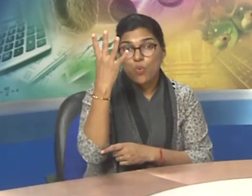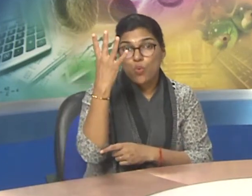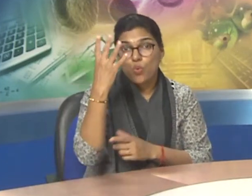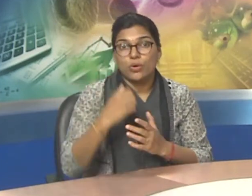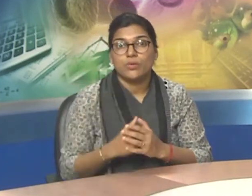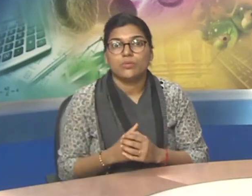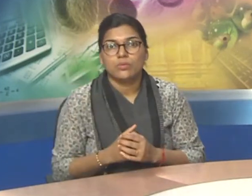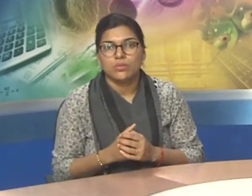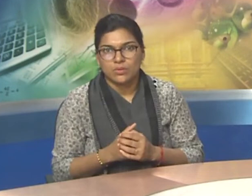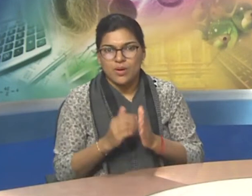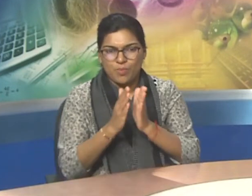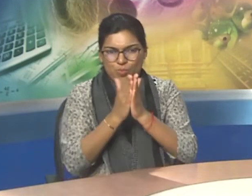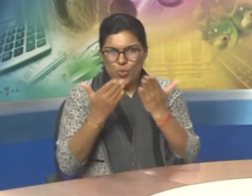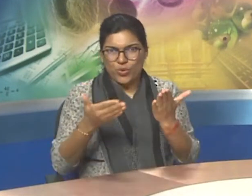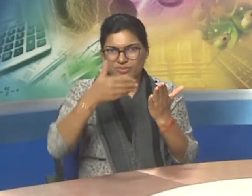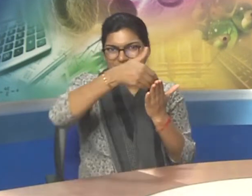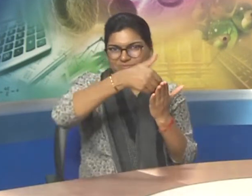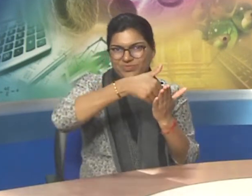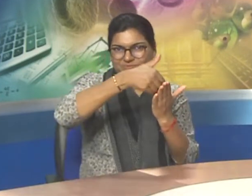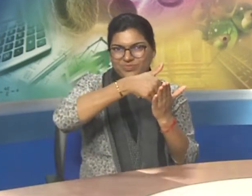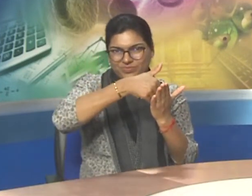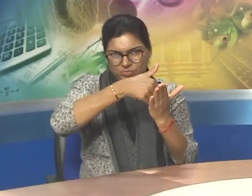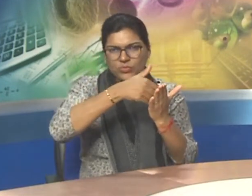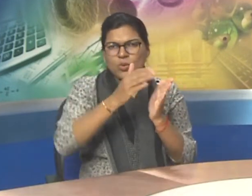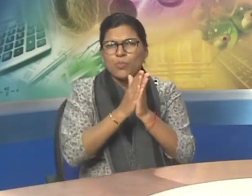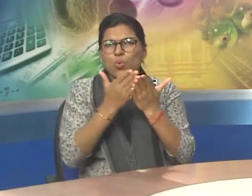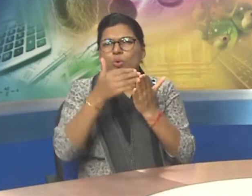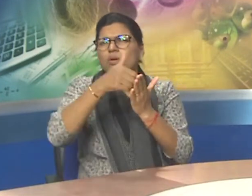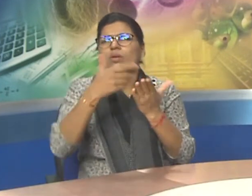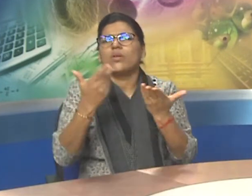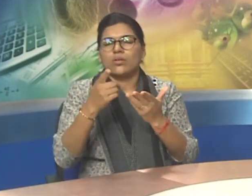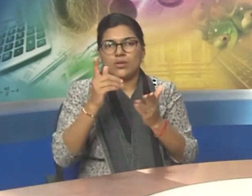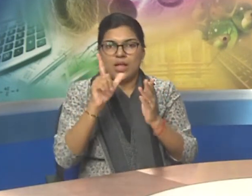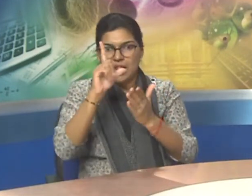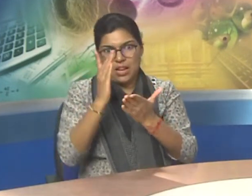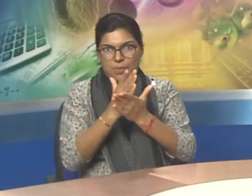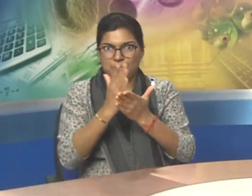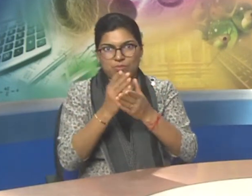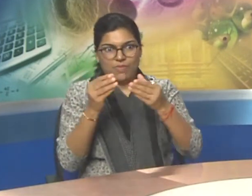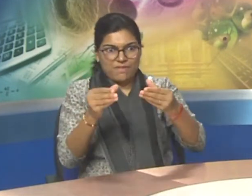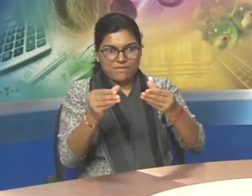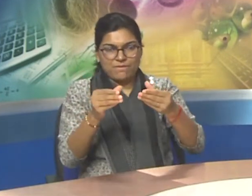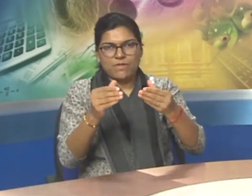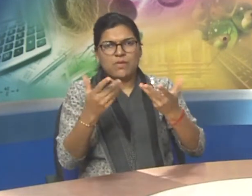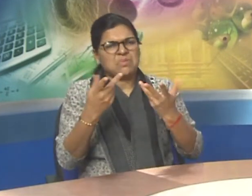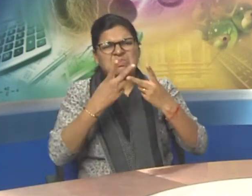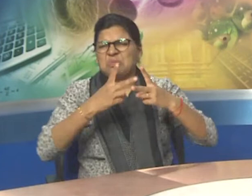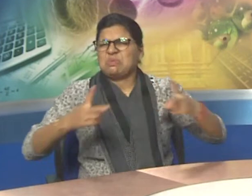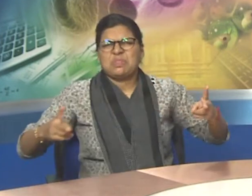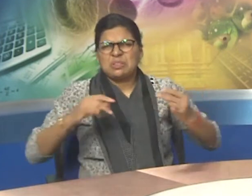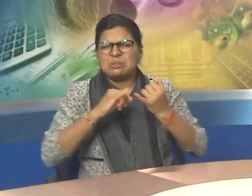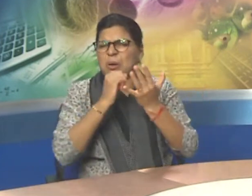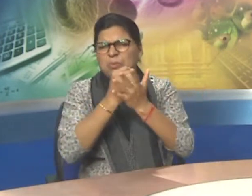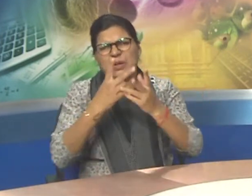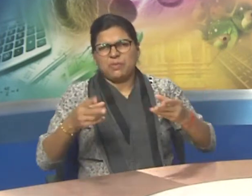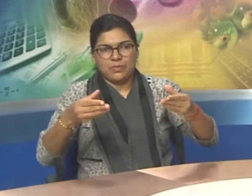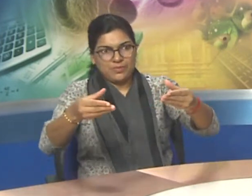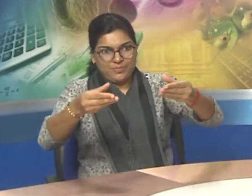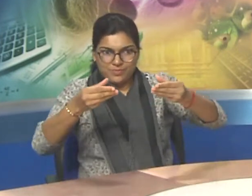The fourth important implication is catalog. We all must have seen a library catalog in the